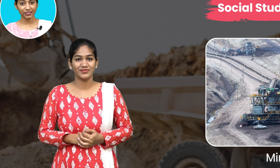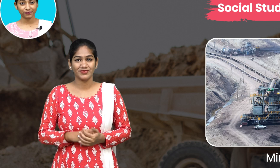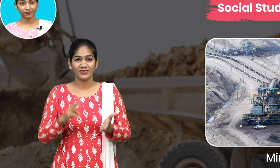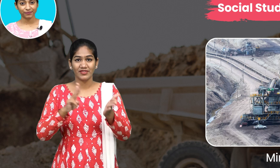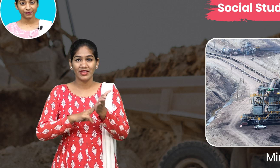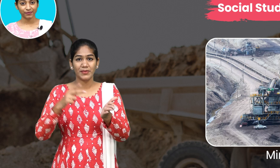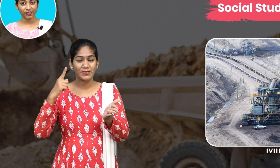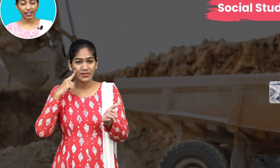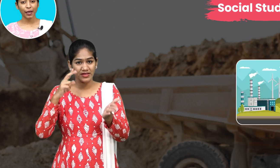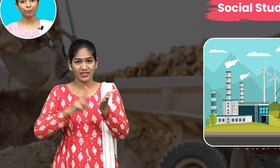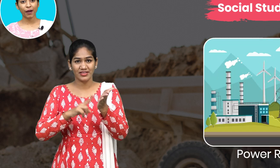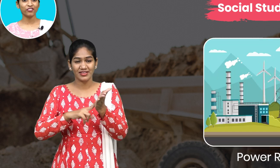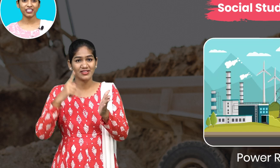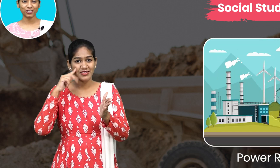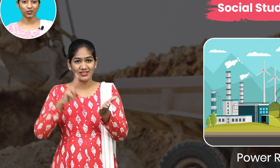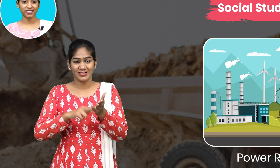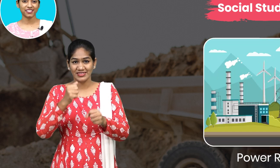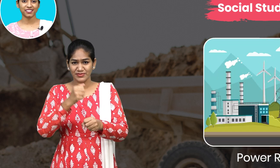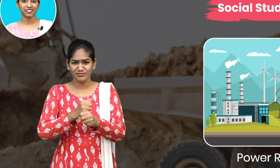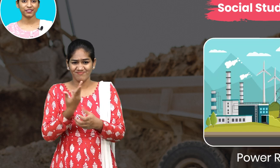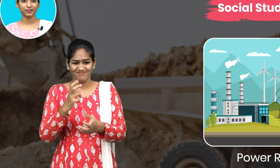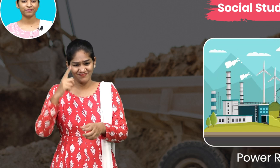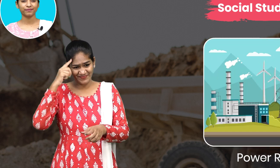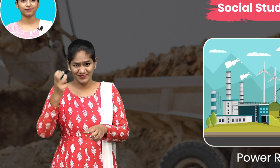mining, and power resources.